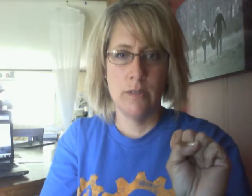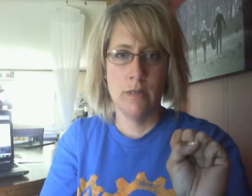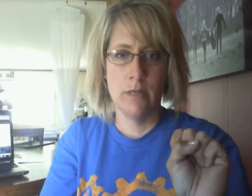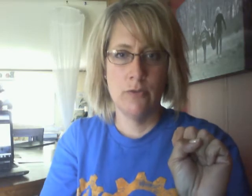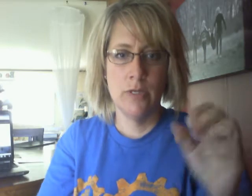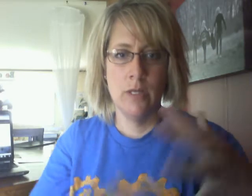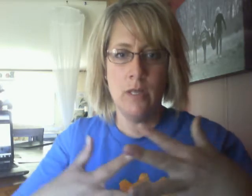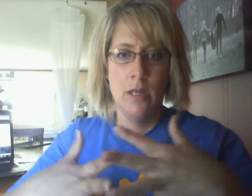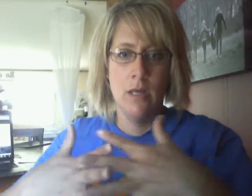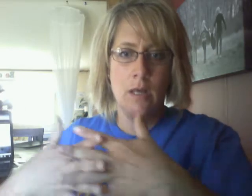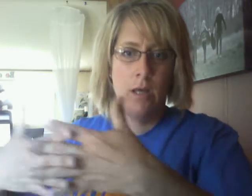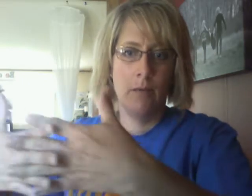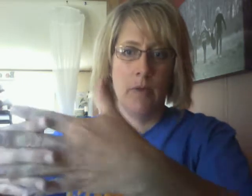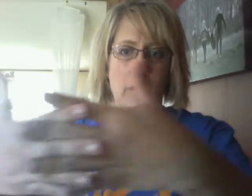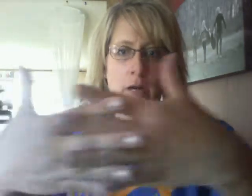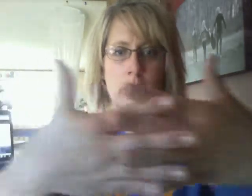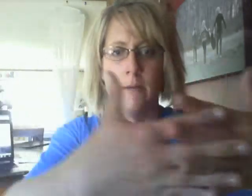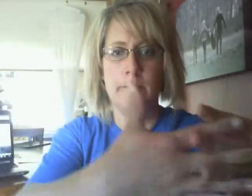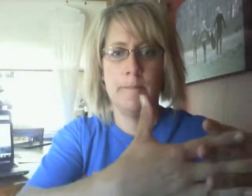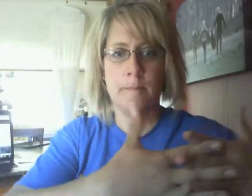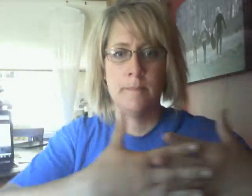in the country, America.